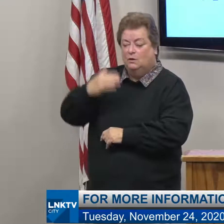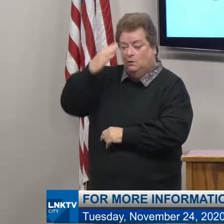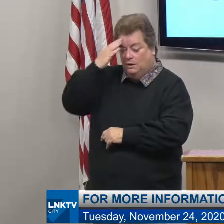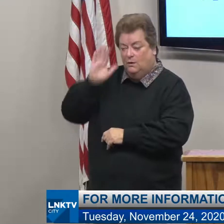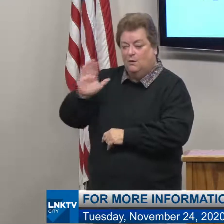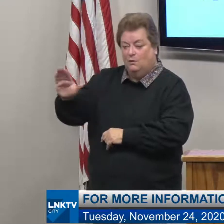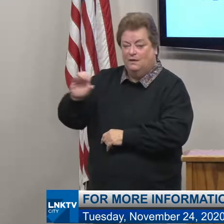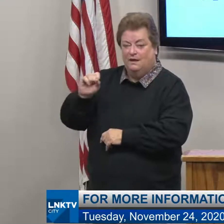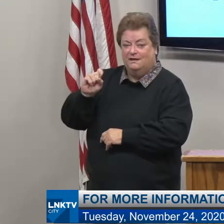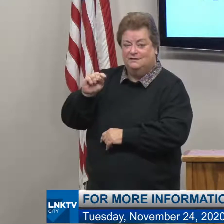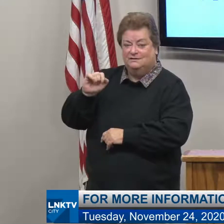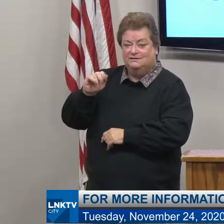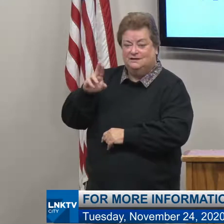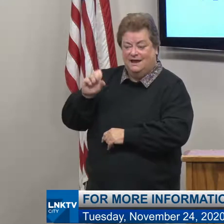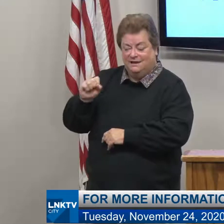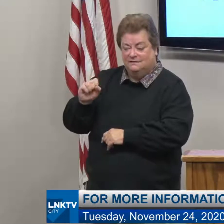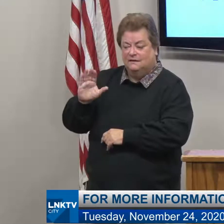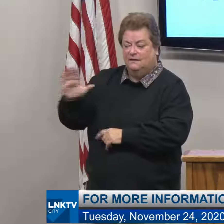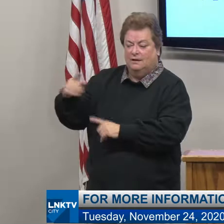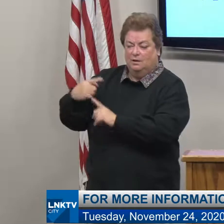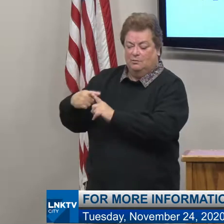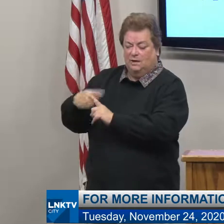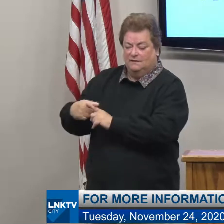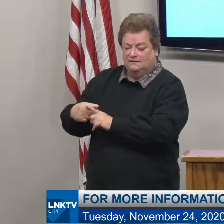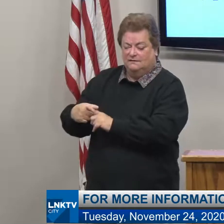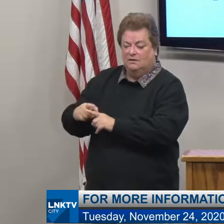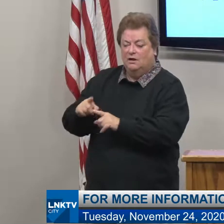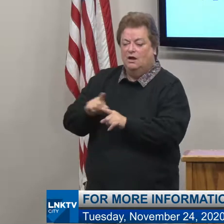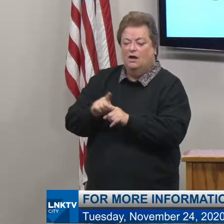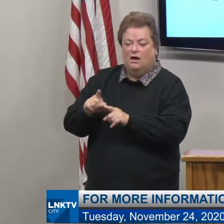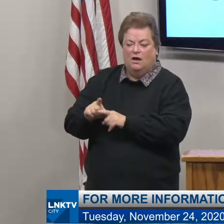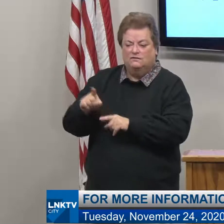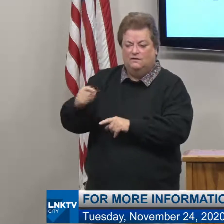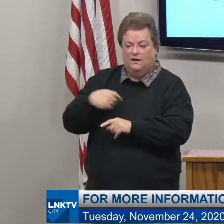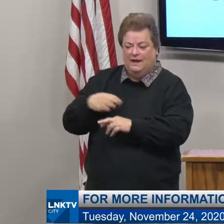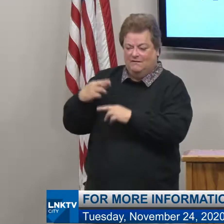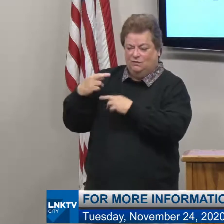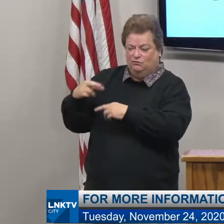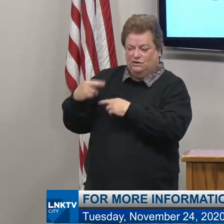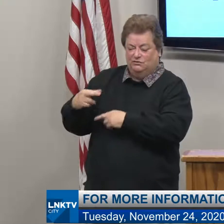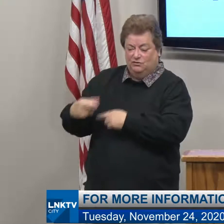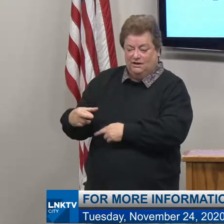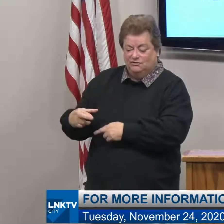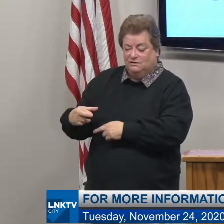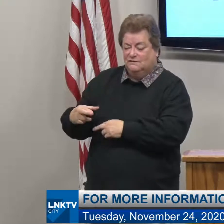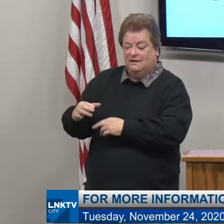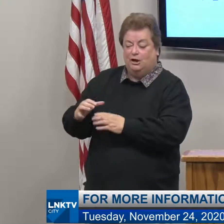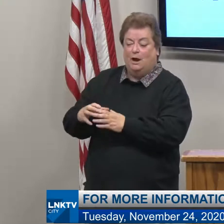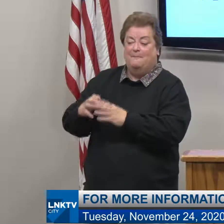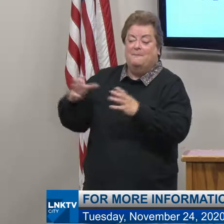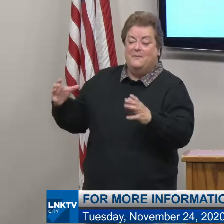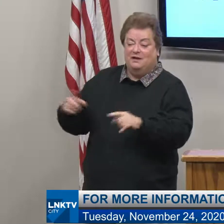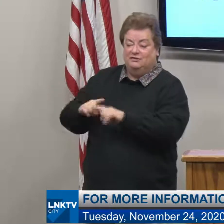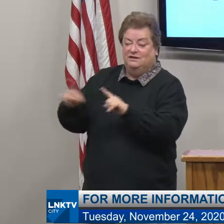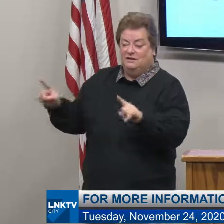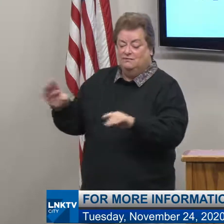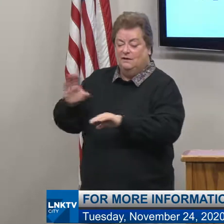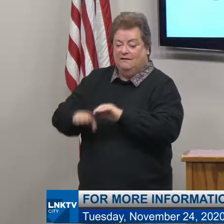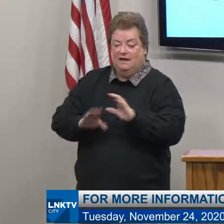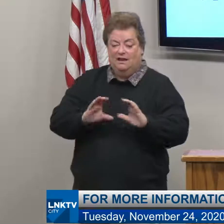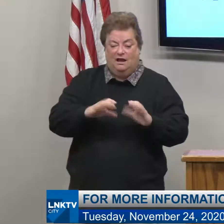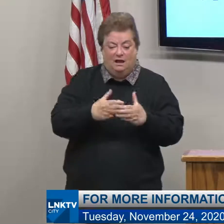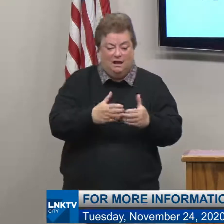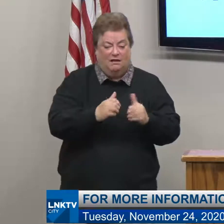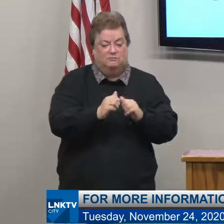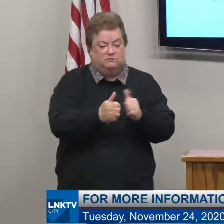status and their positivity. They also have restrictions which are much different than club sports and